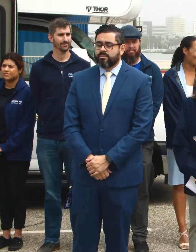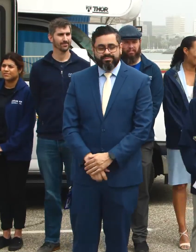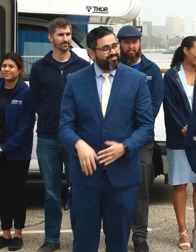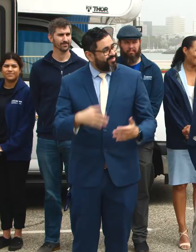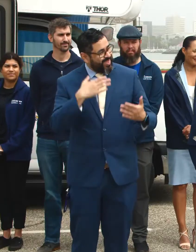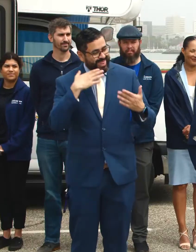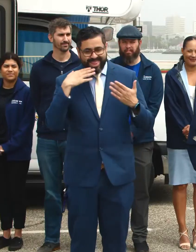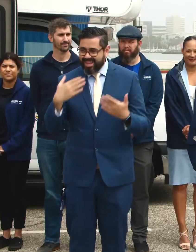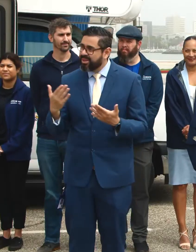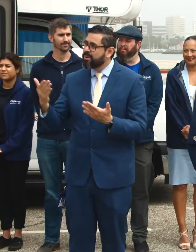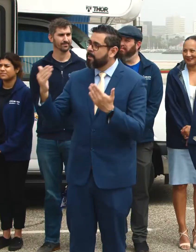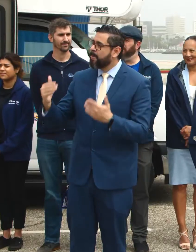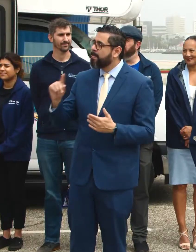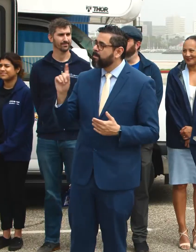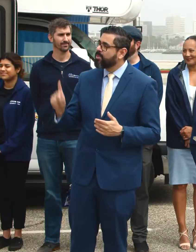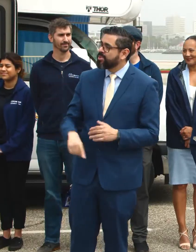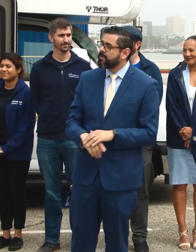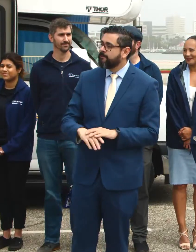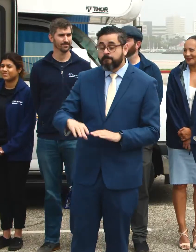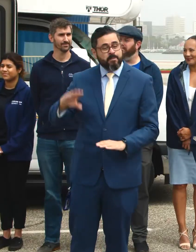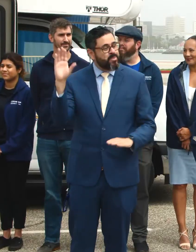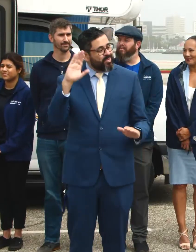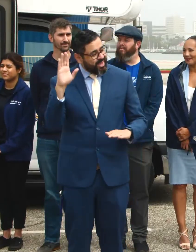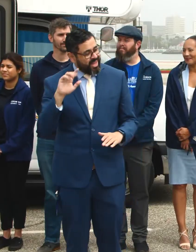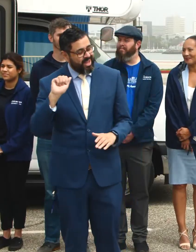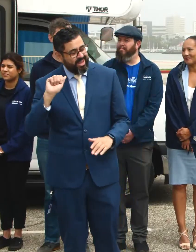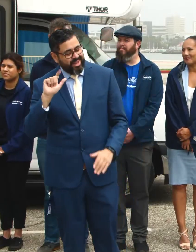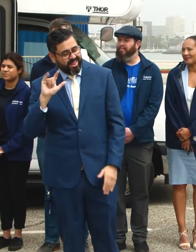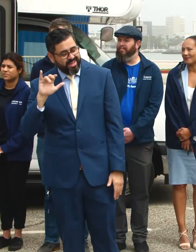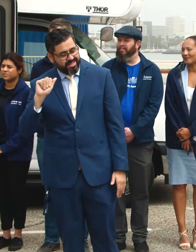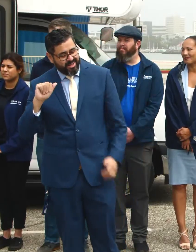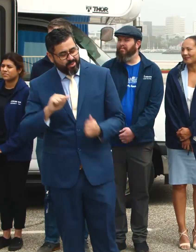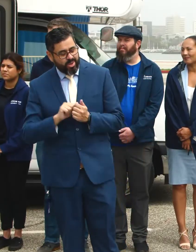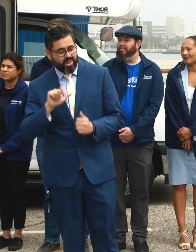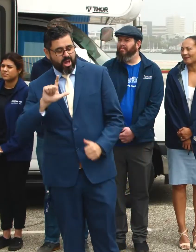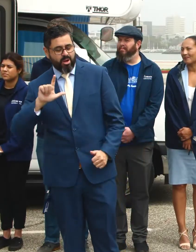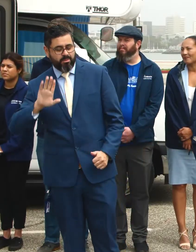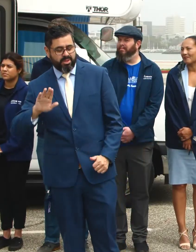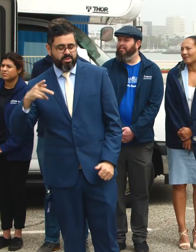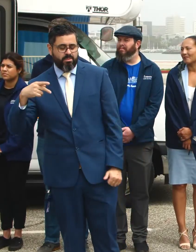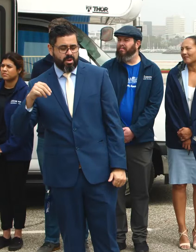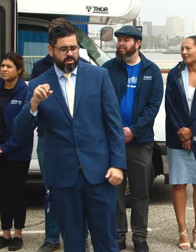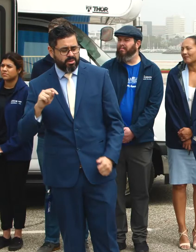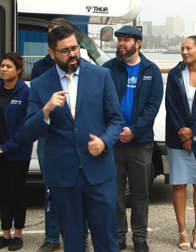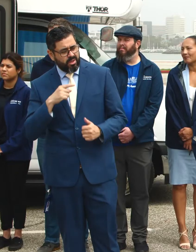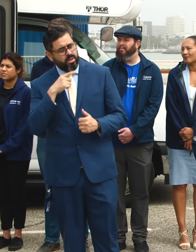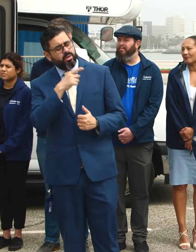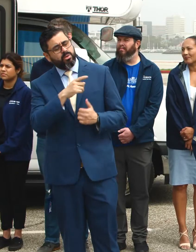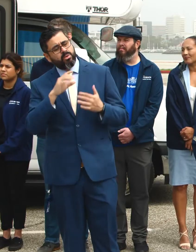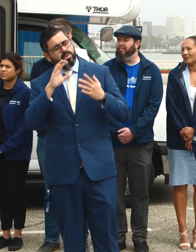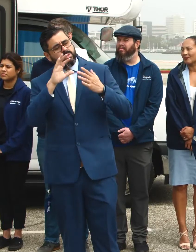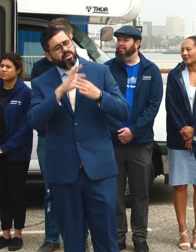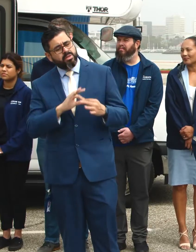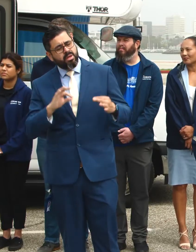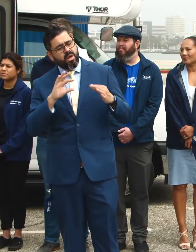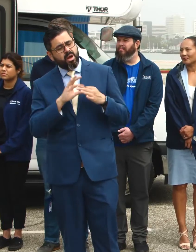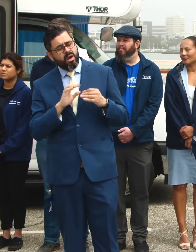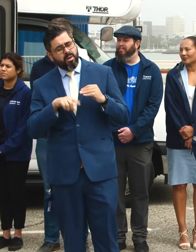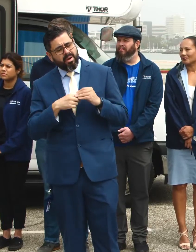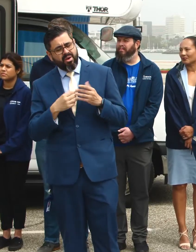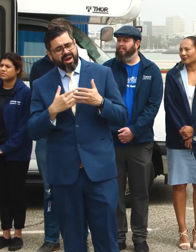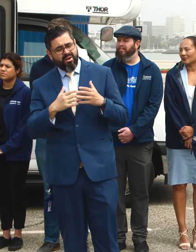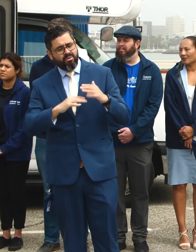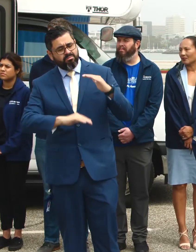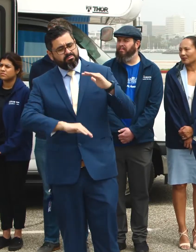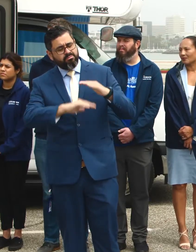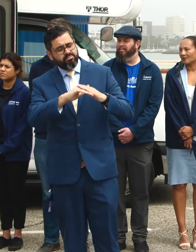Thank you. Next question, please. Hi, Alicia Robinson with the Long Beach Post. Can you talk about how full the emergency shelters